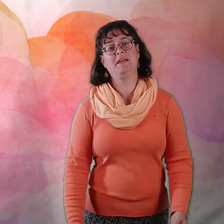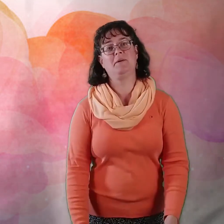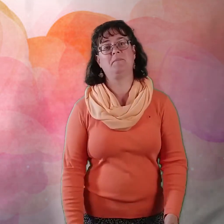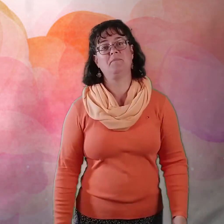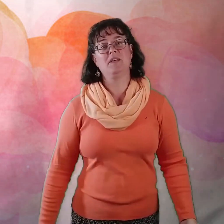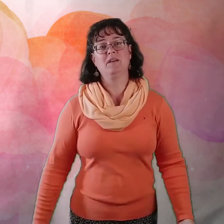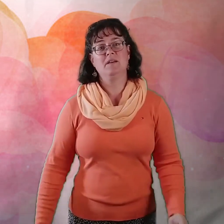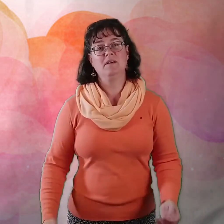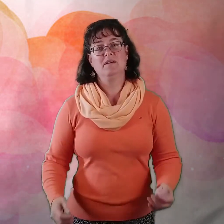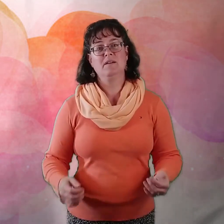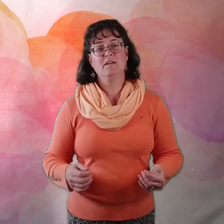him.